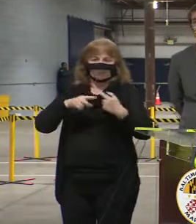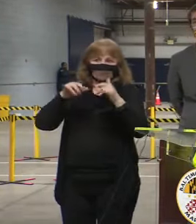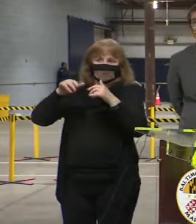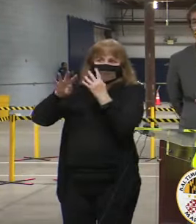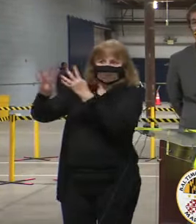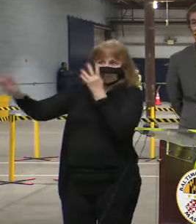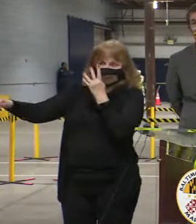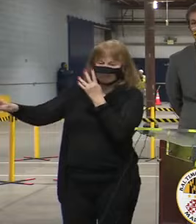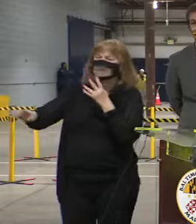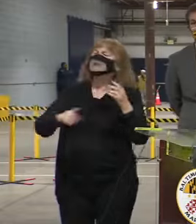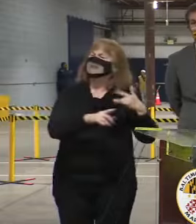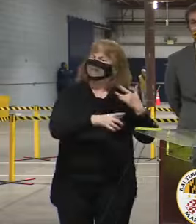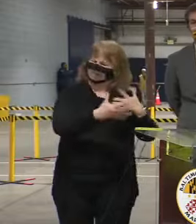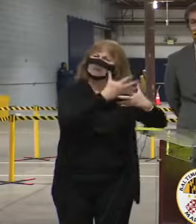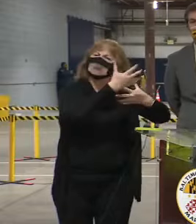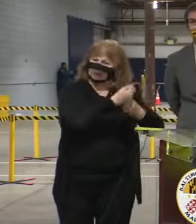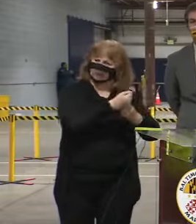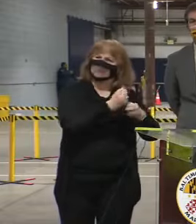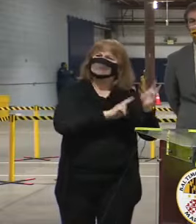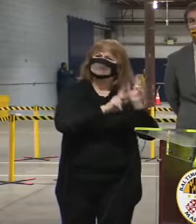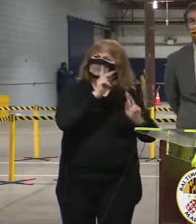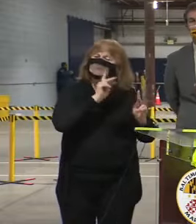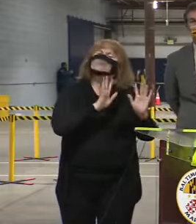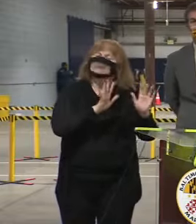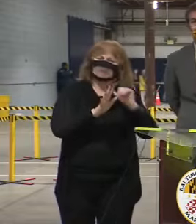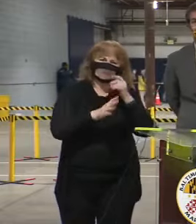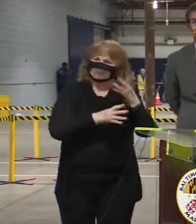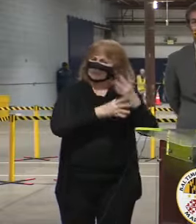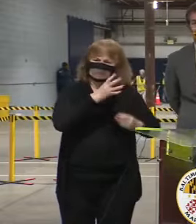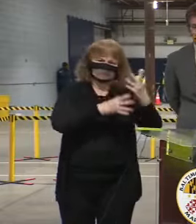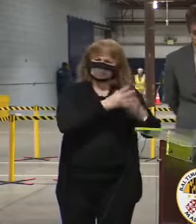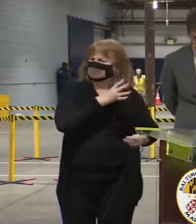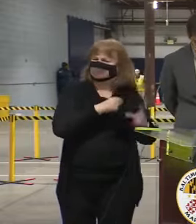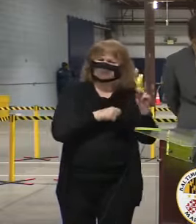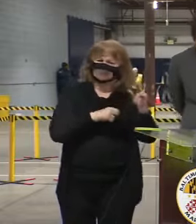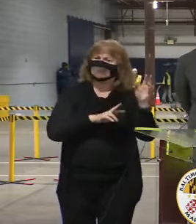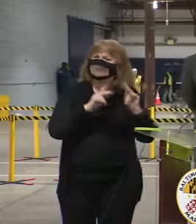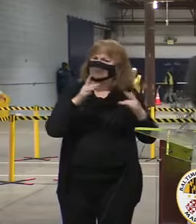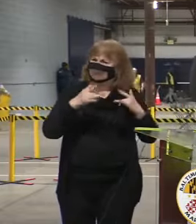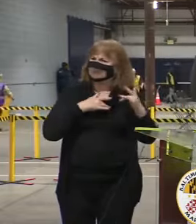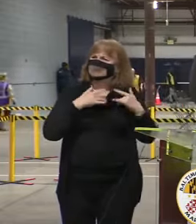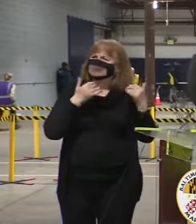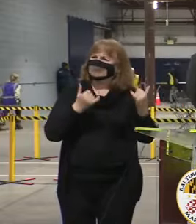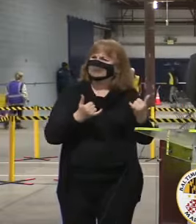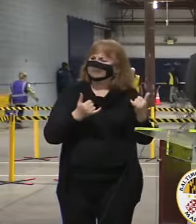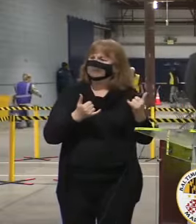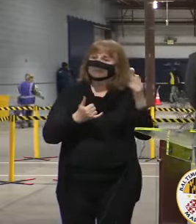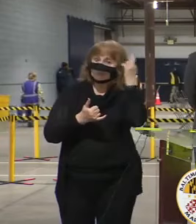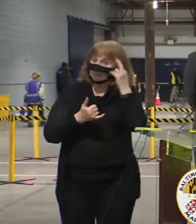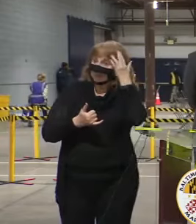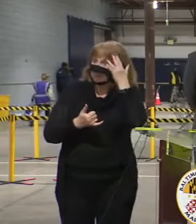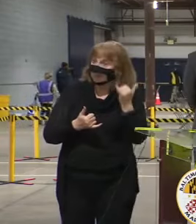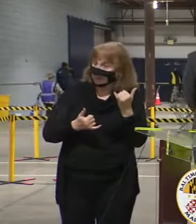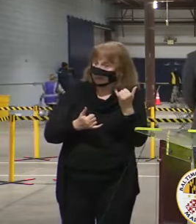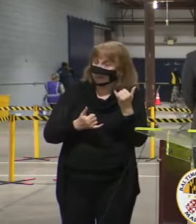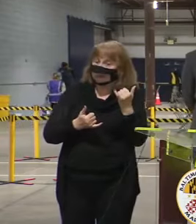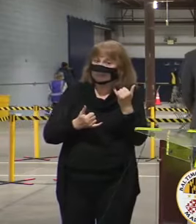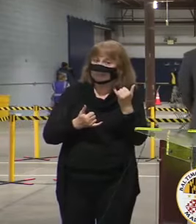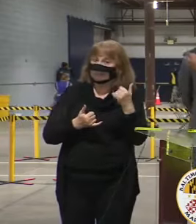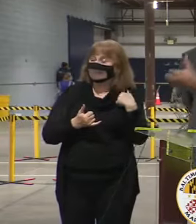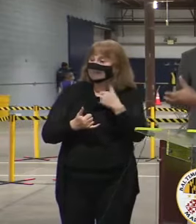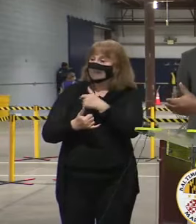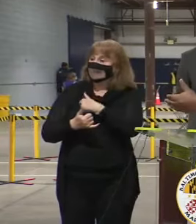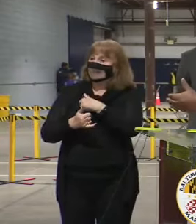Well, we're very confident that folks will not lose their queue. People are concerned now, and the reason why is because